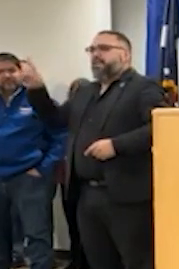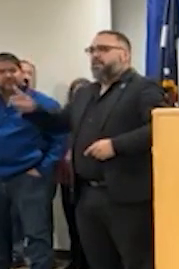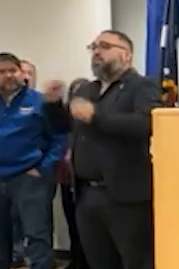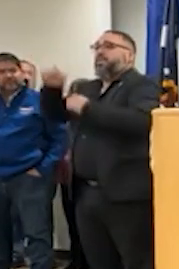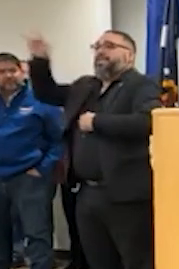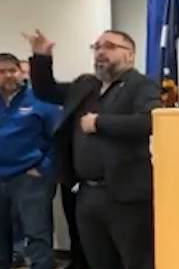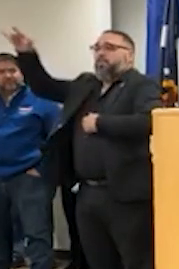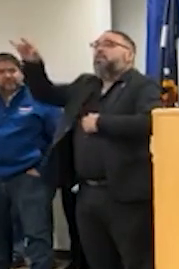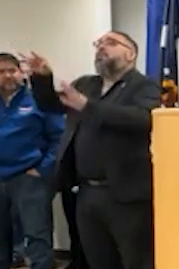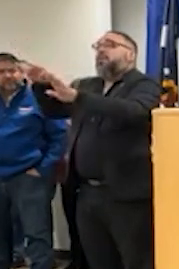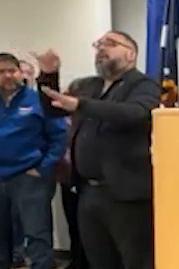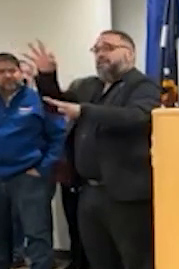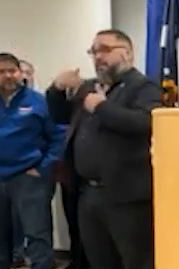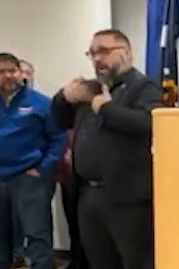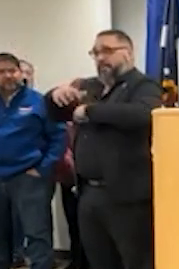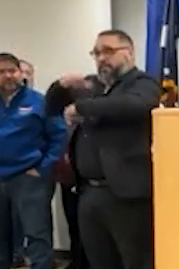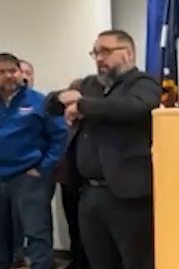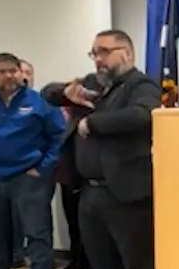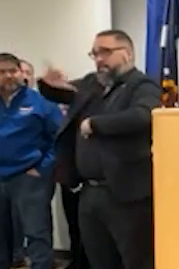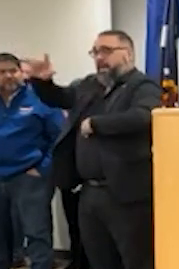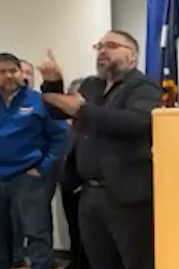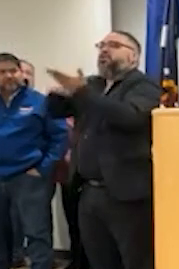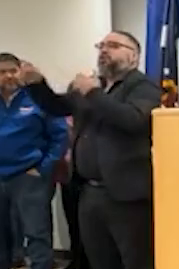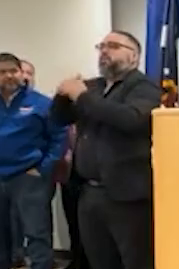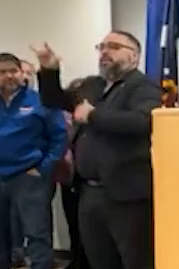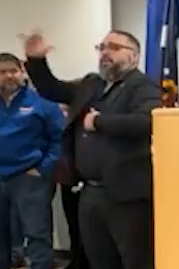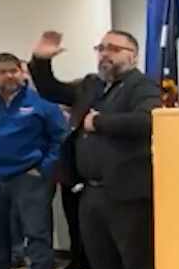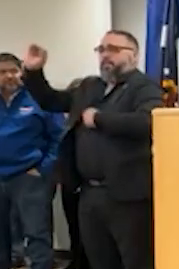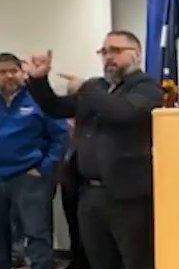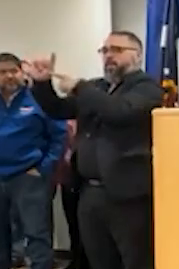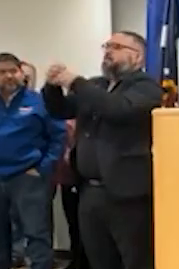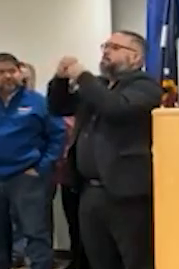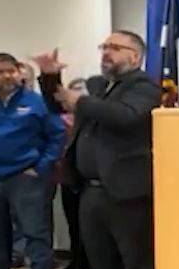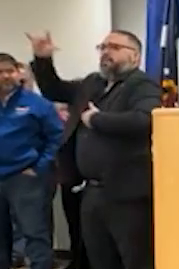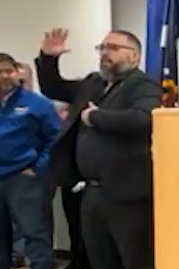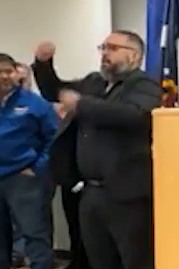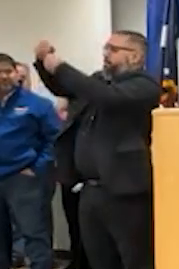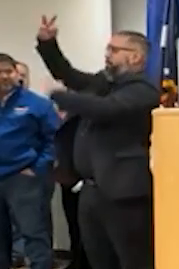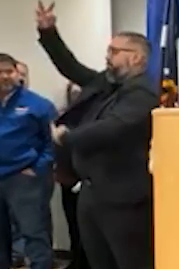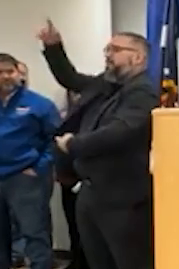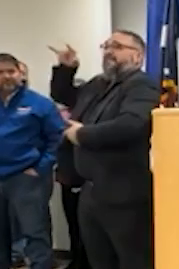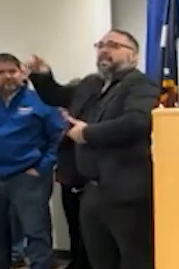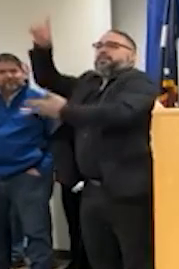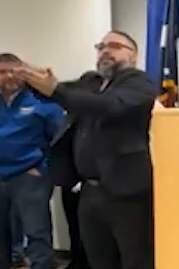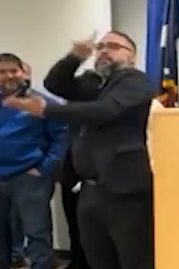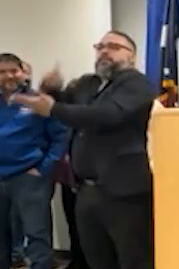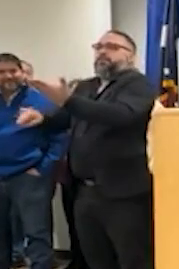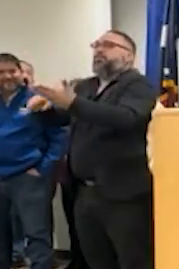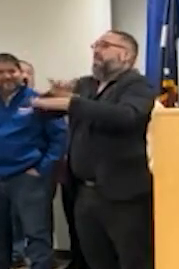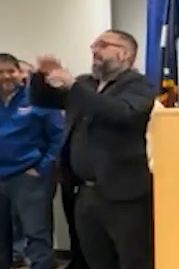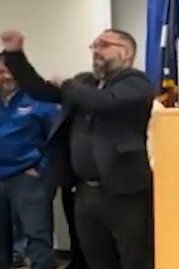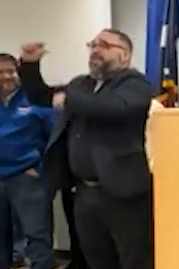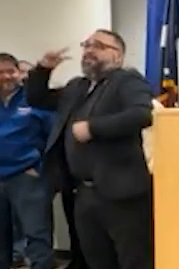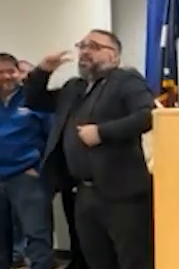are scheduled to have a flight out of San Antonio, check with your airlines. There are a number of airlines that have already canceled flights out of San Antonio. That